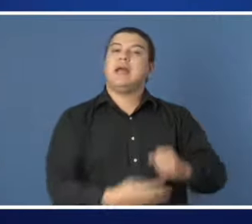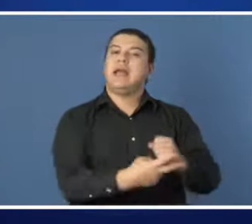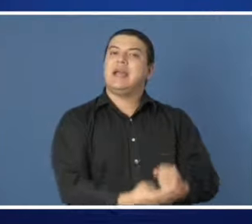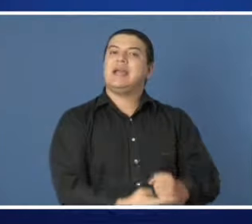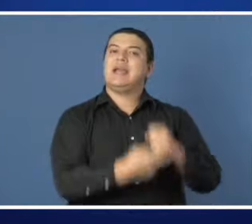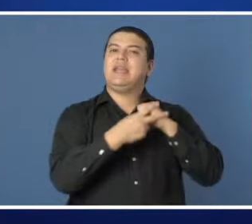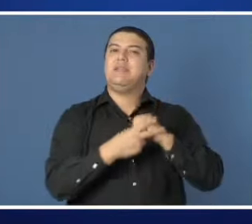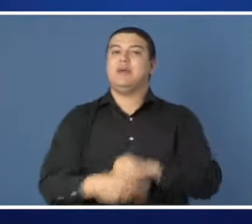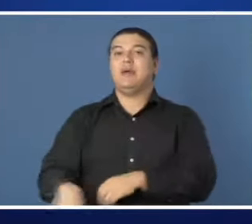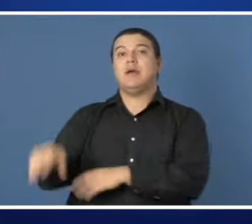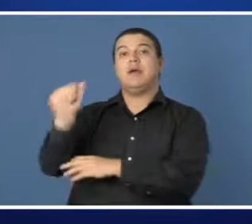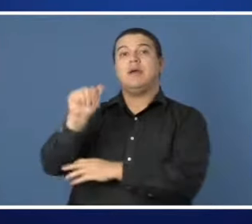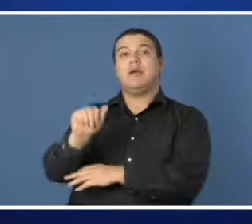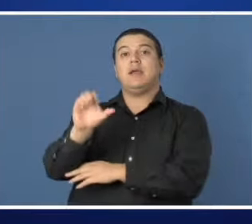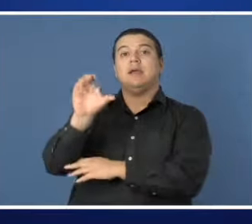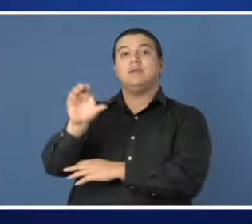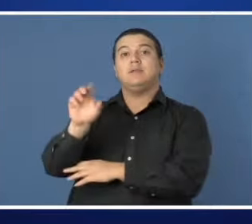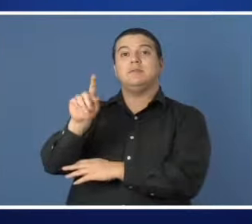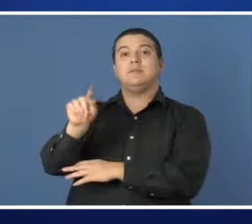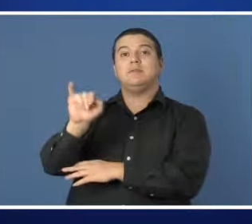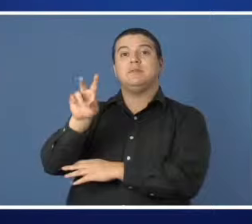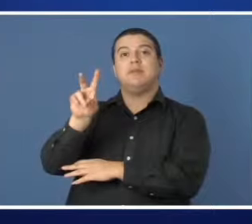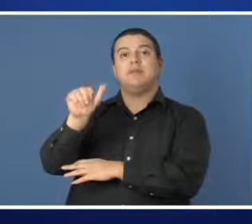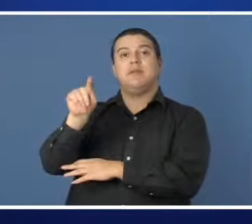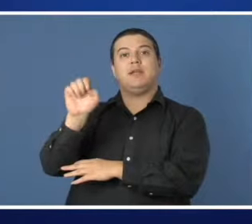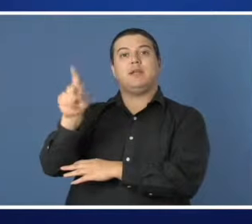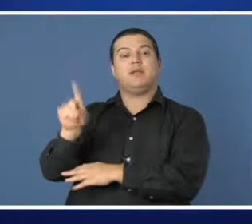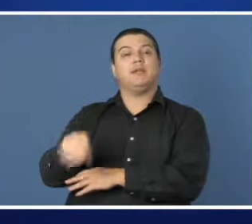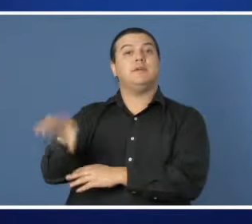Keep activated charcoal on hand.